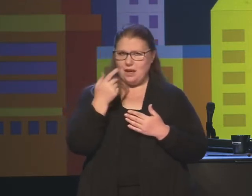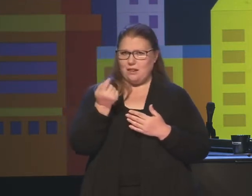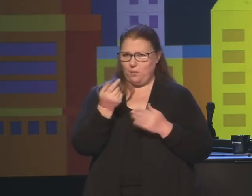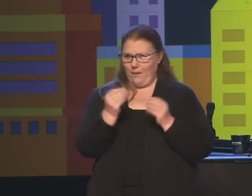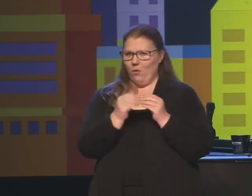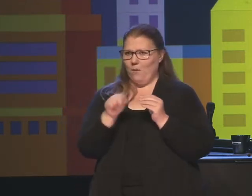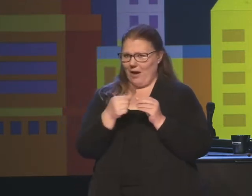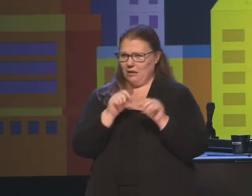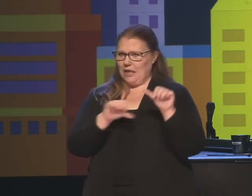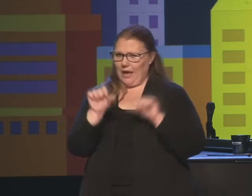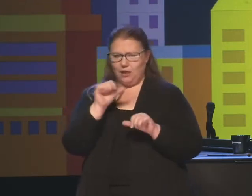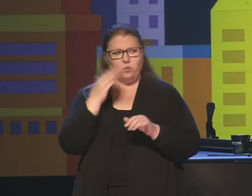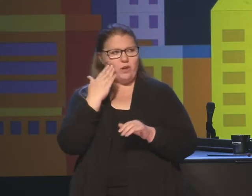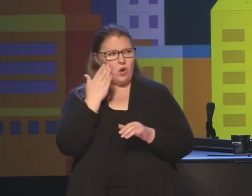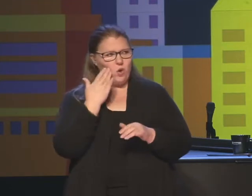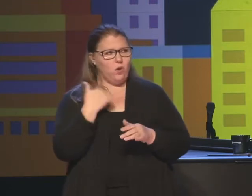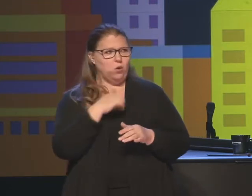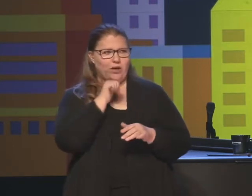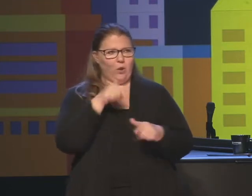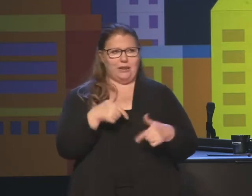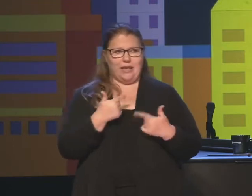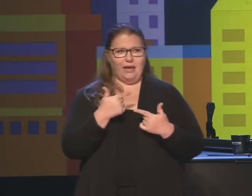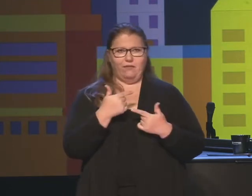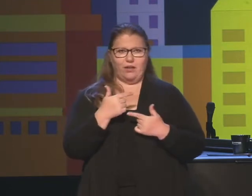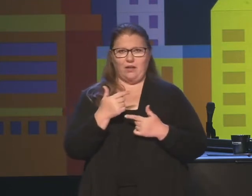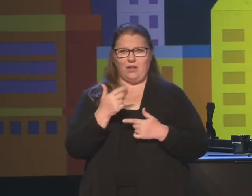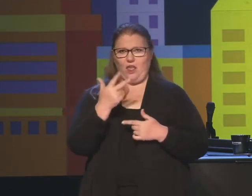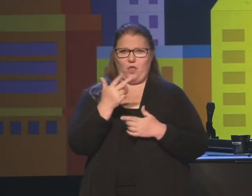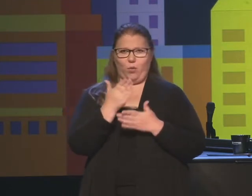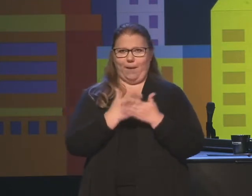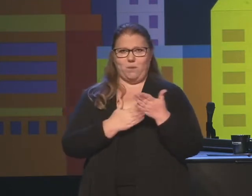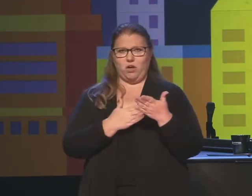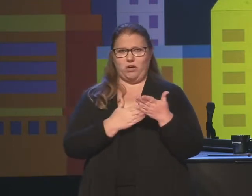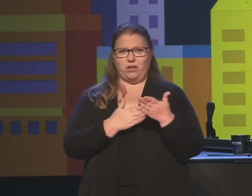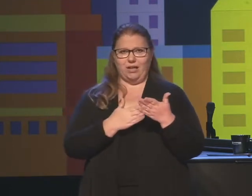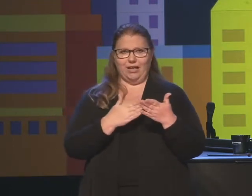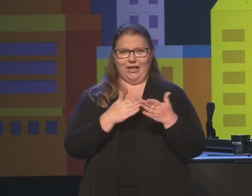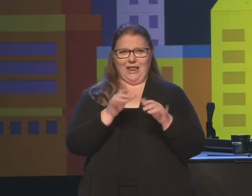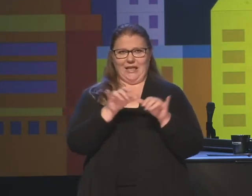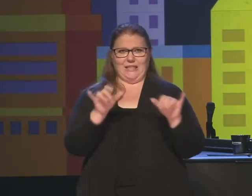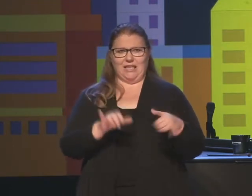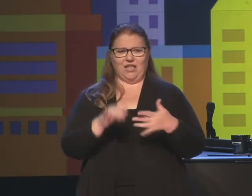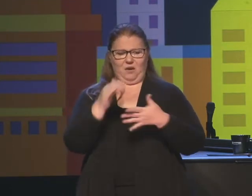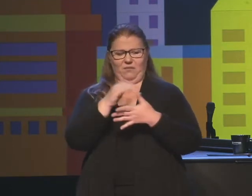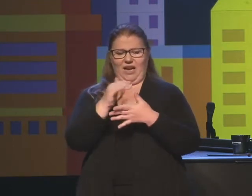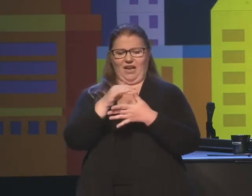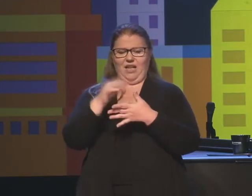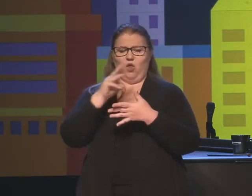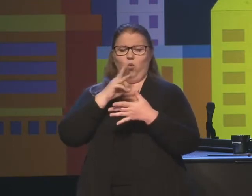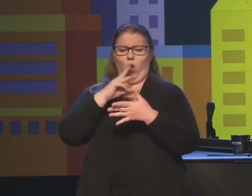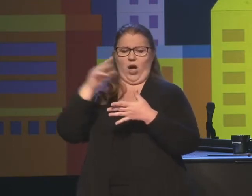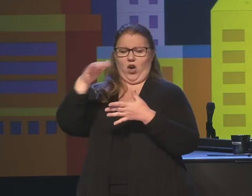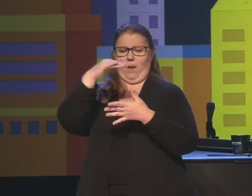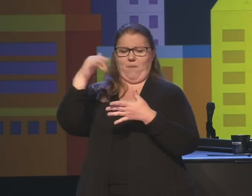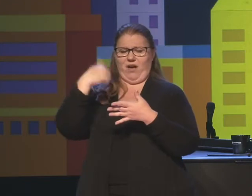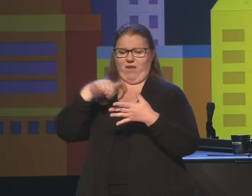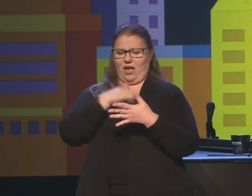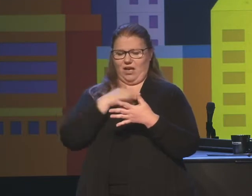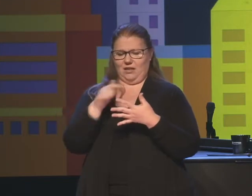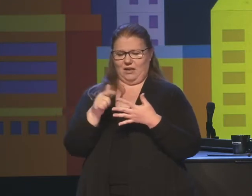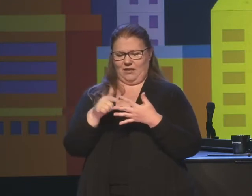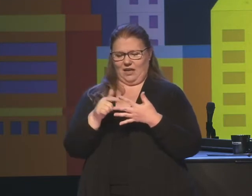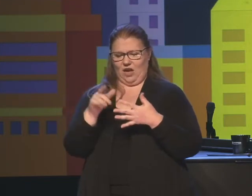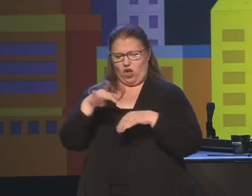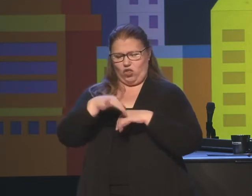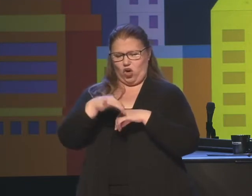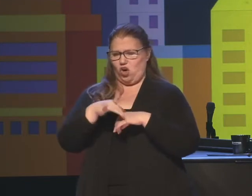science. We kind of know that we don't live in this three-part system of a firmament that holds water above us where we are and then, like, the